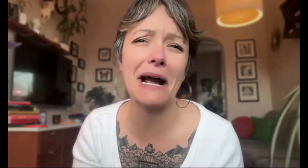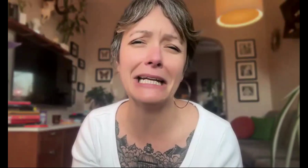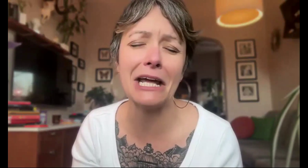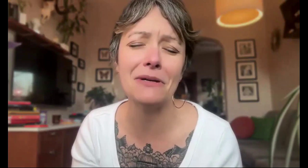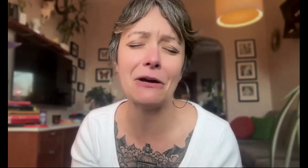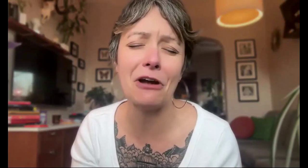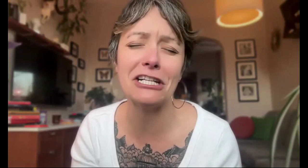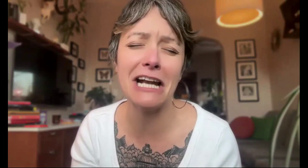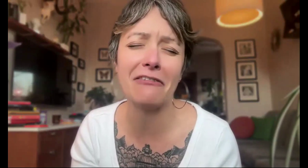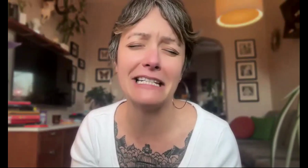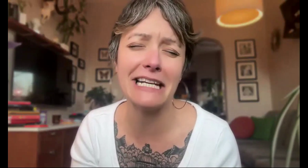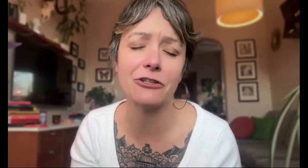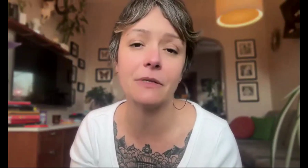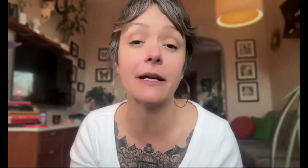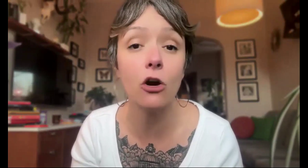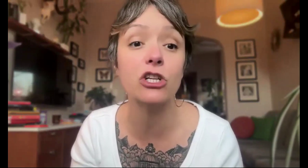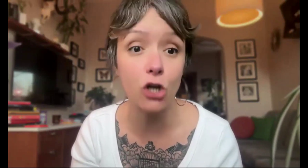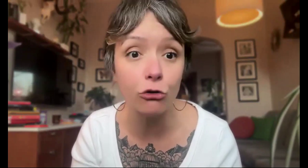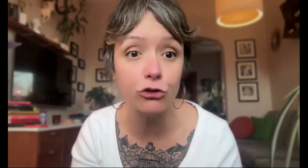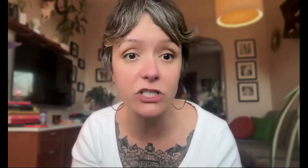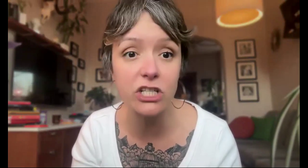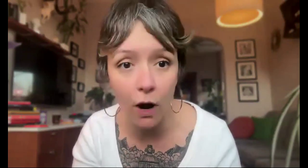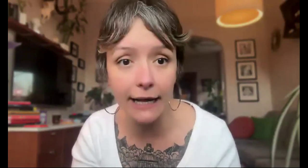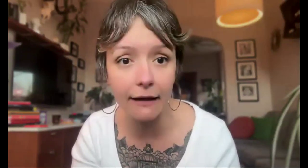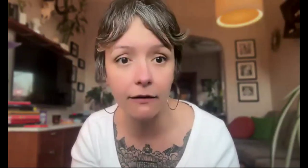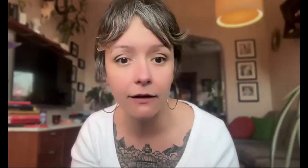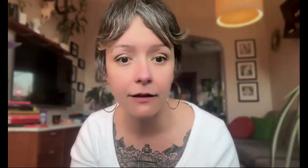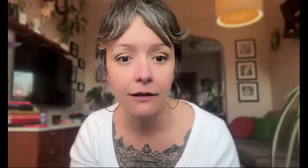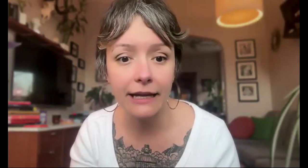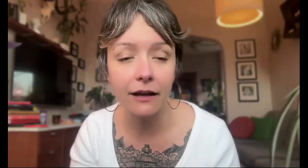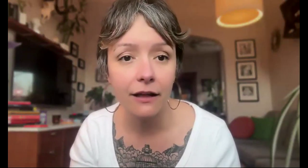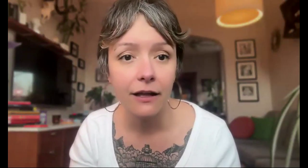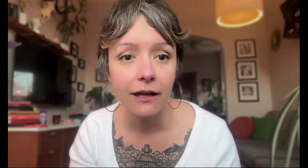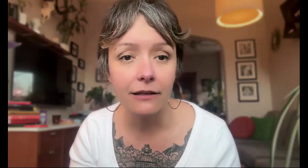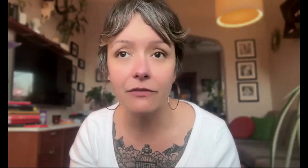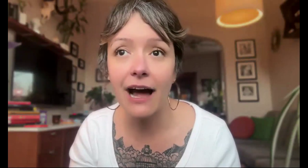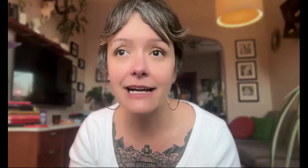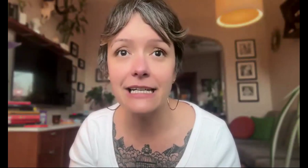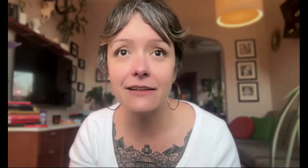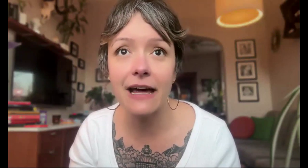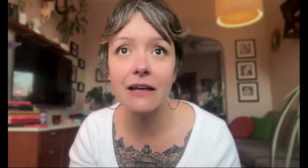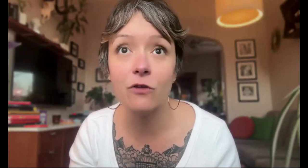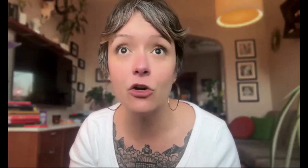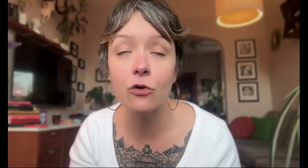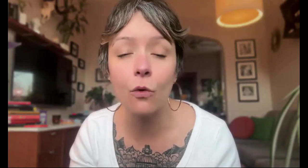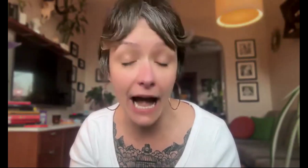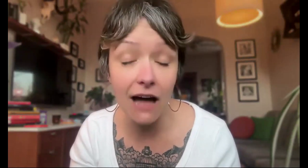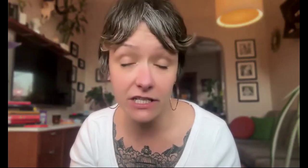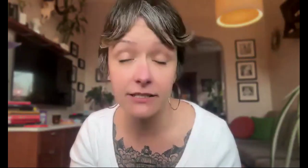God, Lydia was so good. She never had tantrums. I'm like, no, she told you what she wanted. Like the idea that if you have the